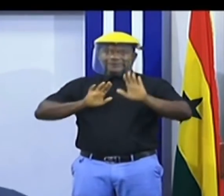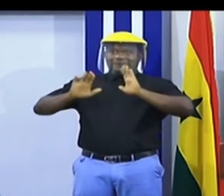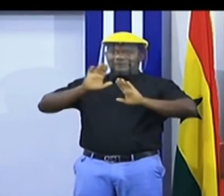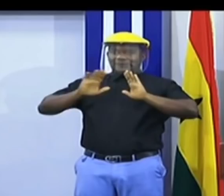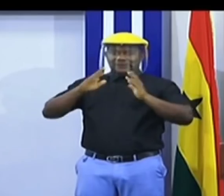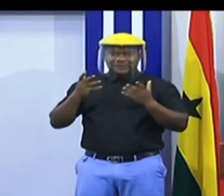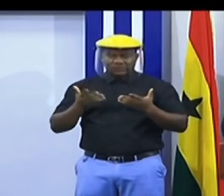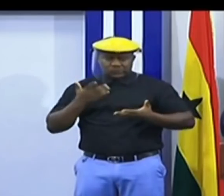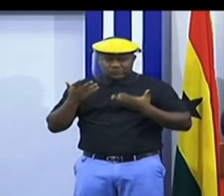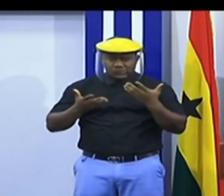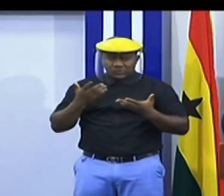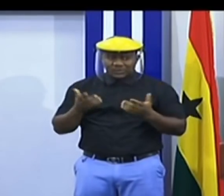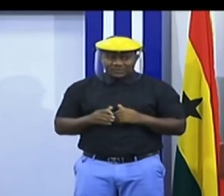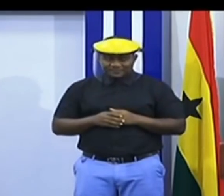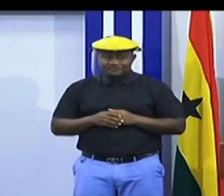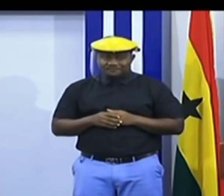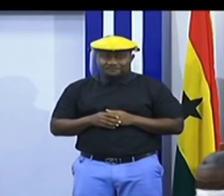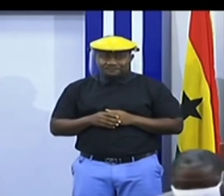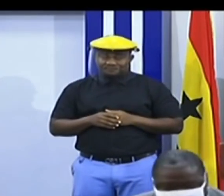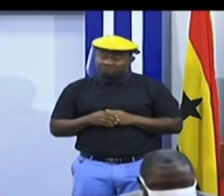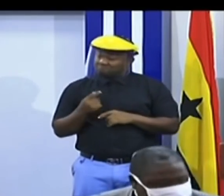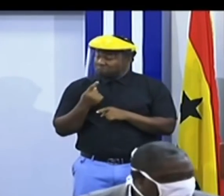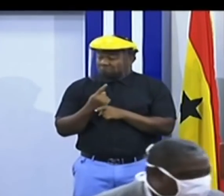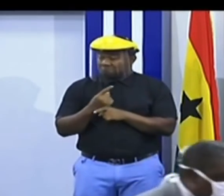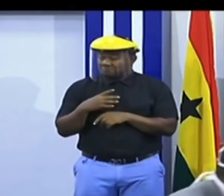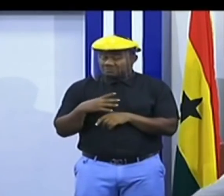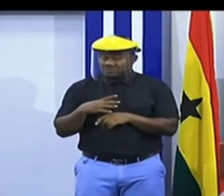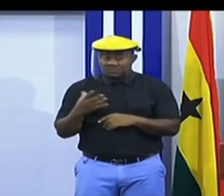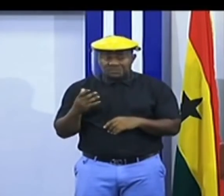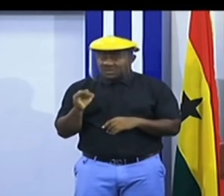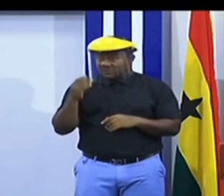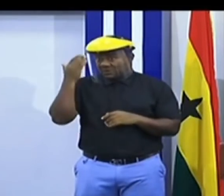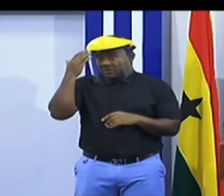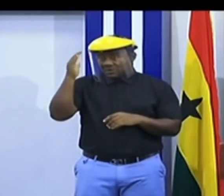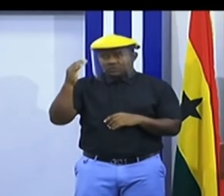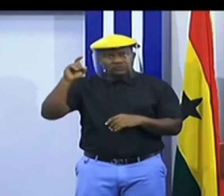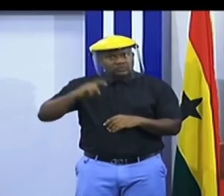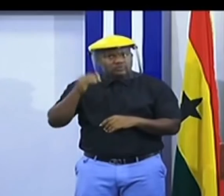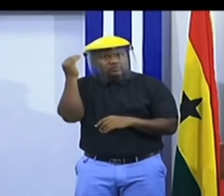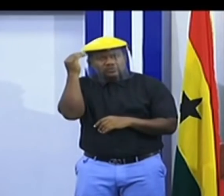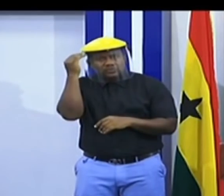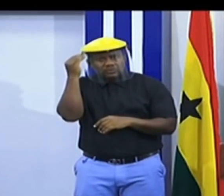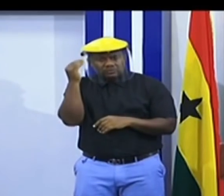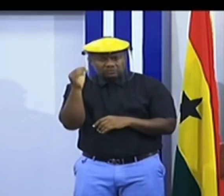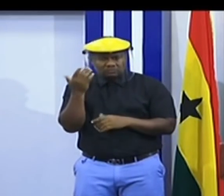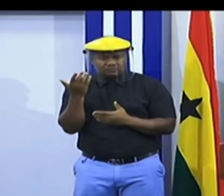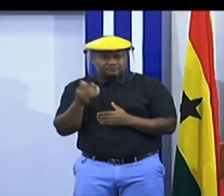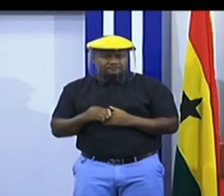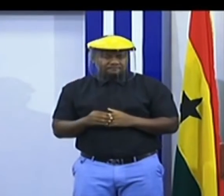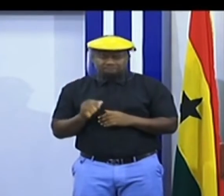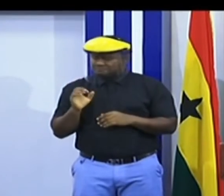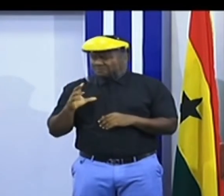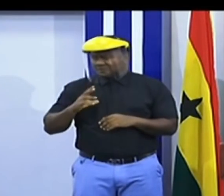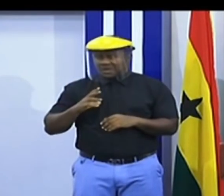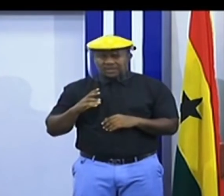be apprehensive. Indeed, if we were not apprehensive, then we will not be sensitive to the challenges of the time. It is okay to be apprehensive. It is okay